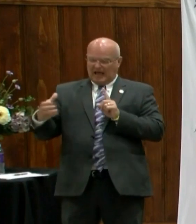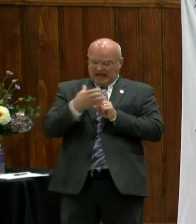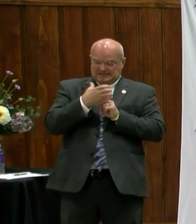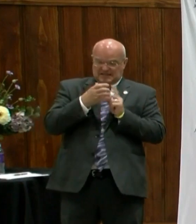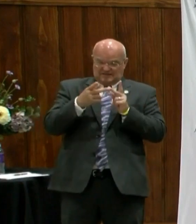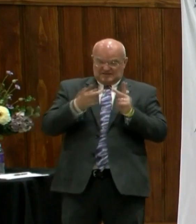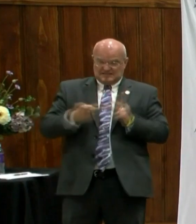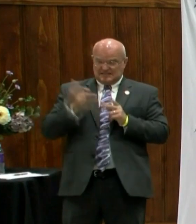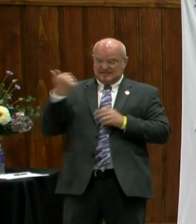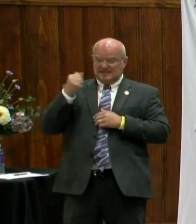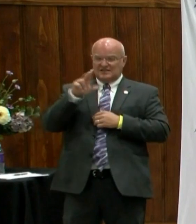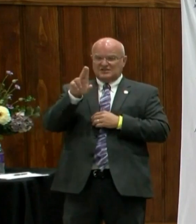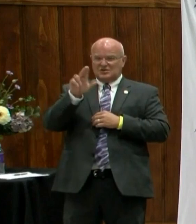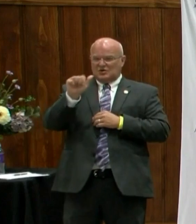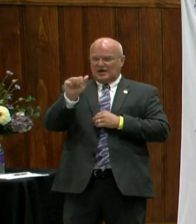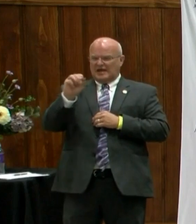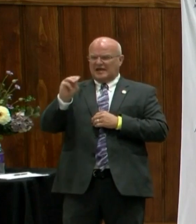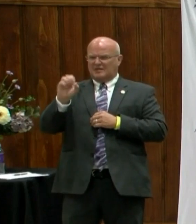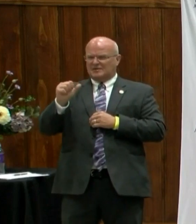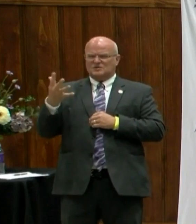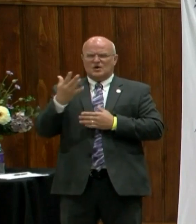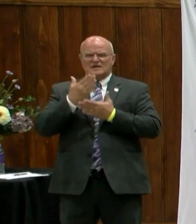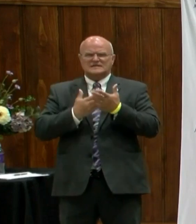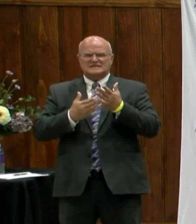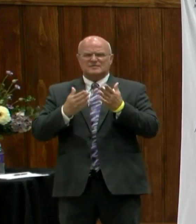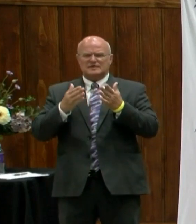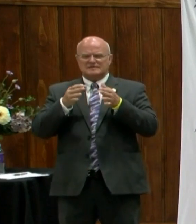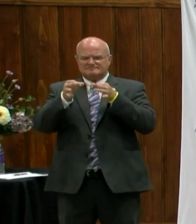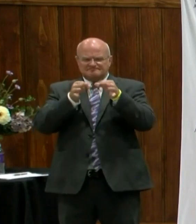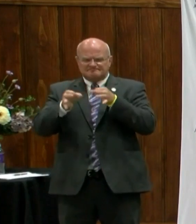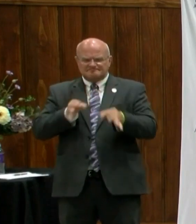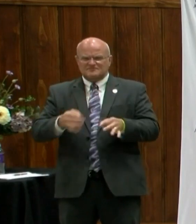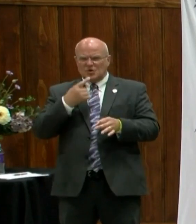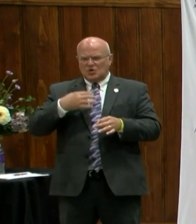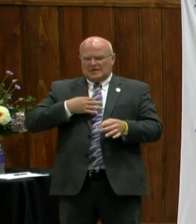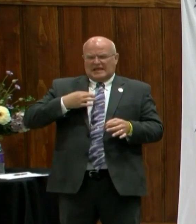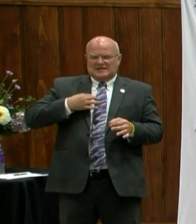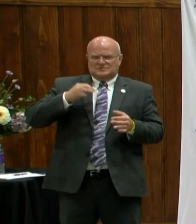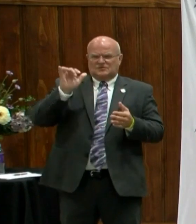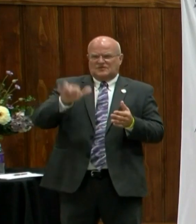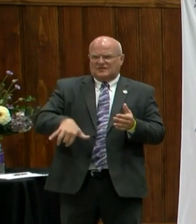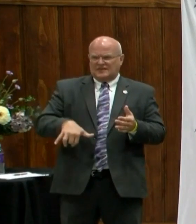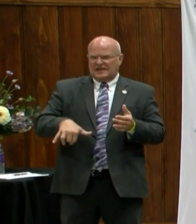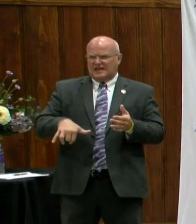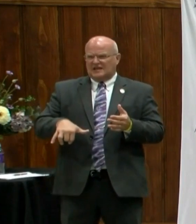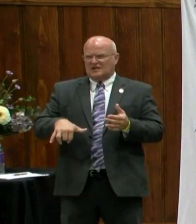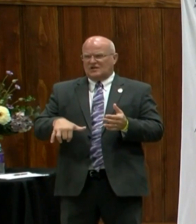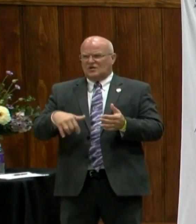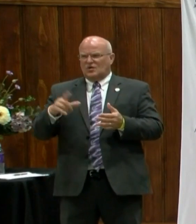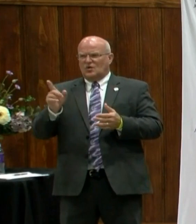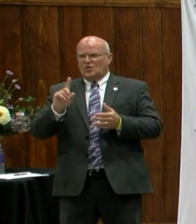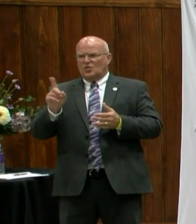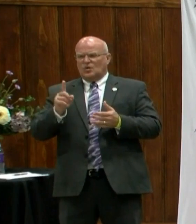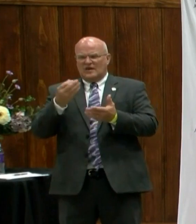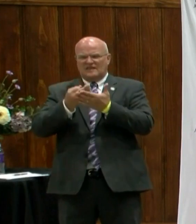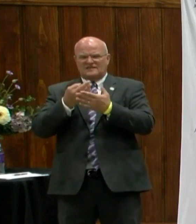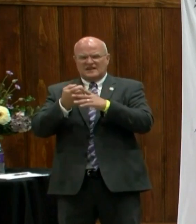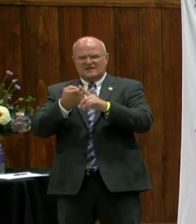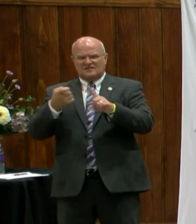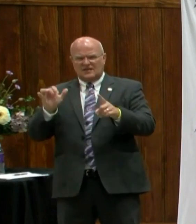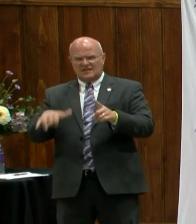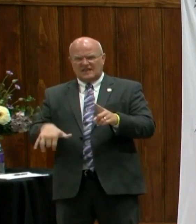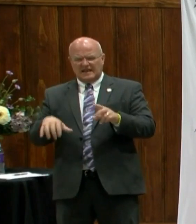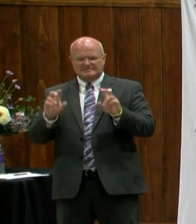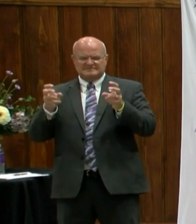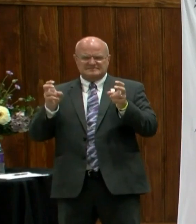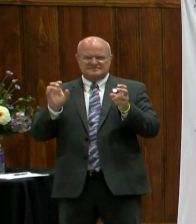isolation facility over there by UAMS, I guess what are some of the nuts and bolts on that? Like, who's eligible for that? Where's the funding coming for that?